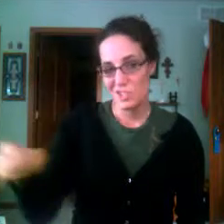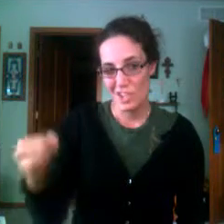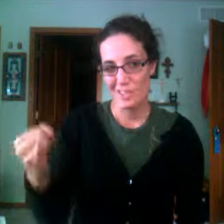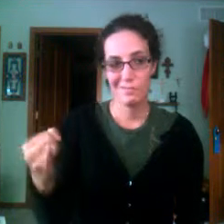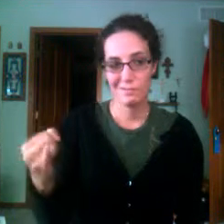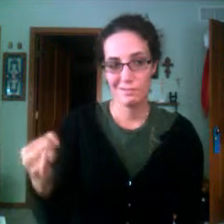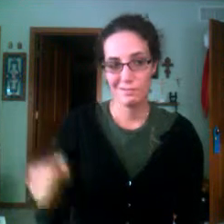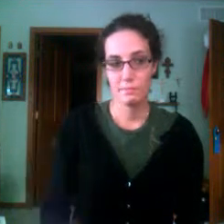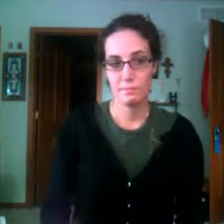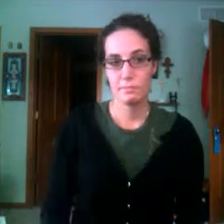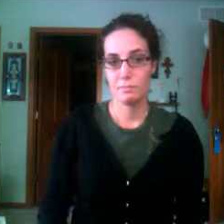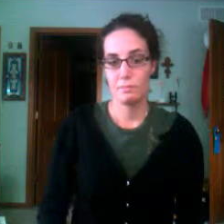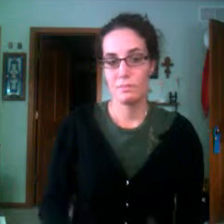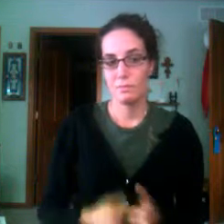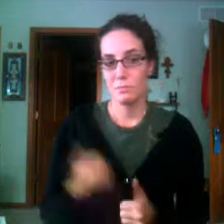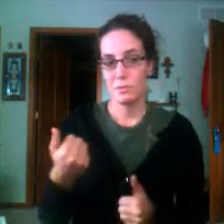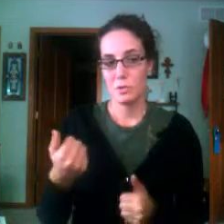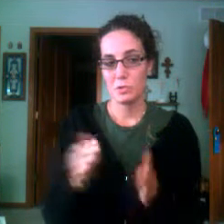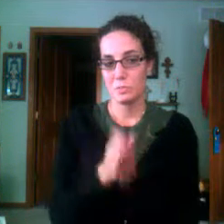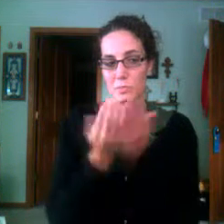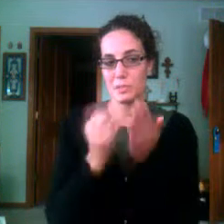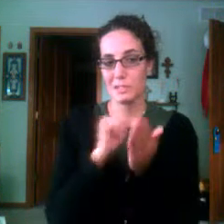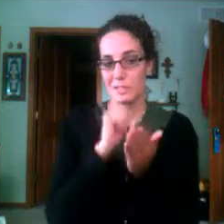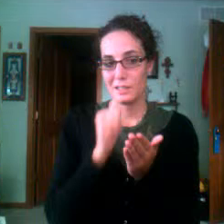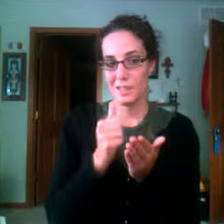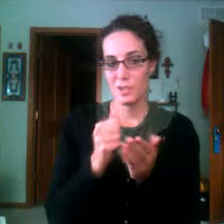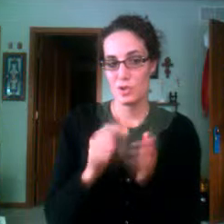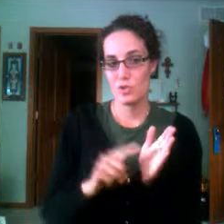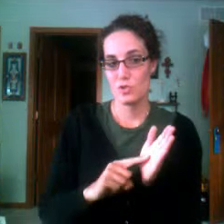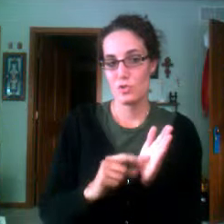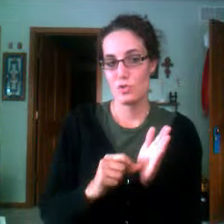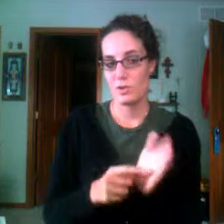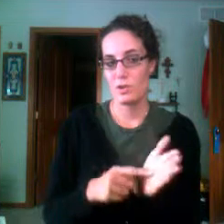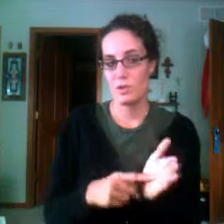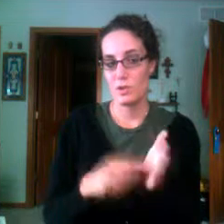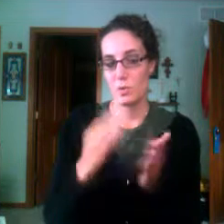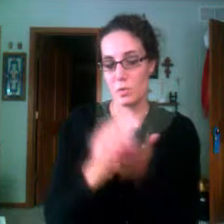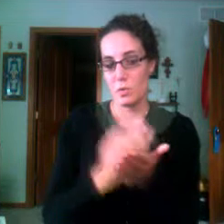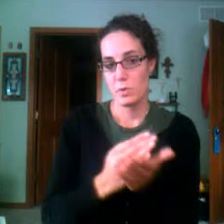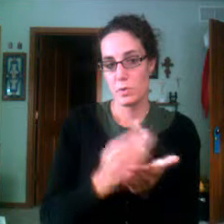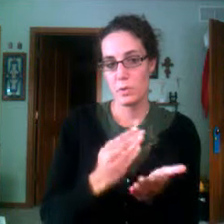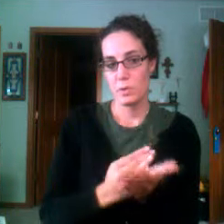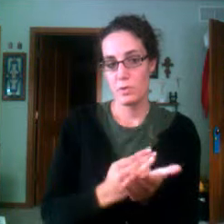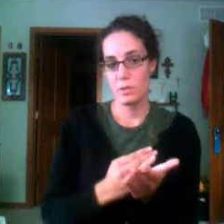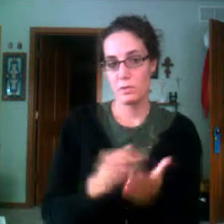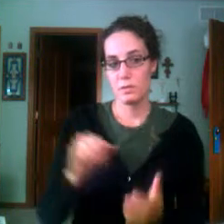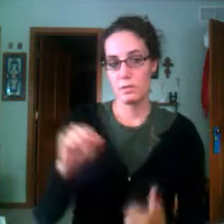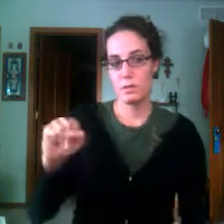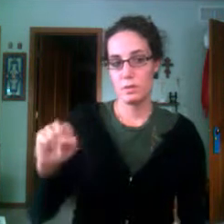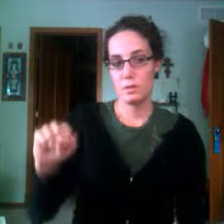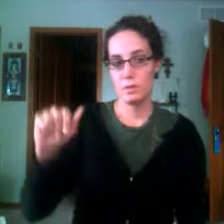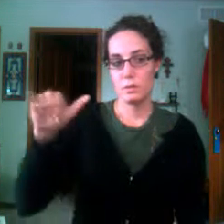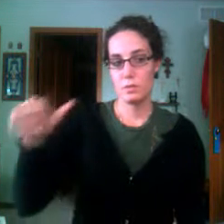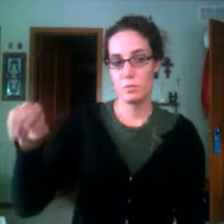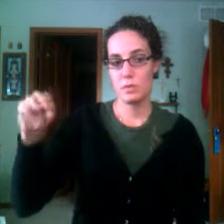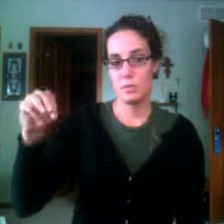Most textbooks don't make an effort to mention or list a symbol for the irrational numbers. Other